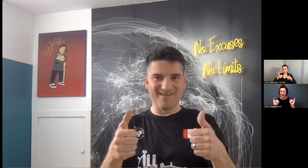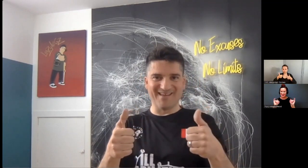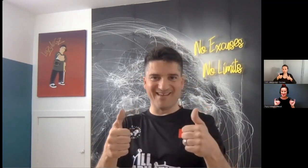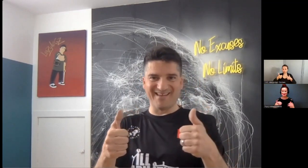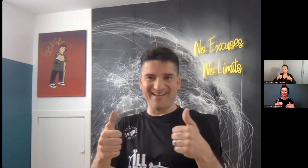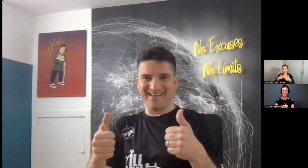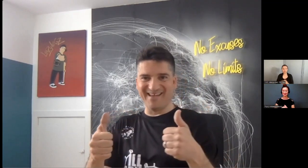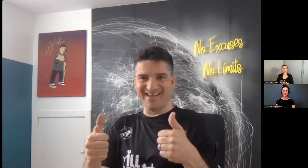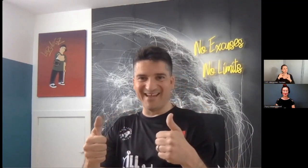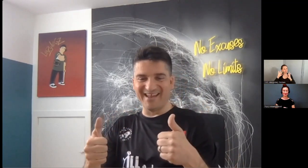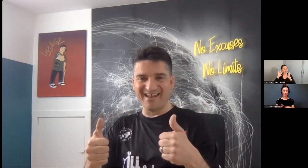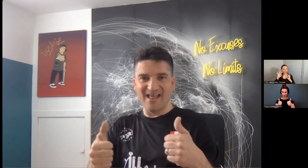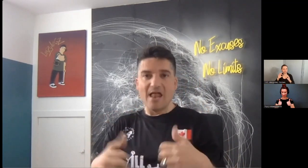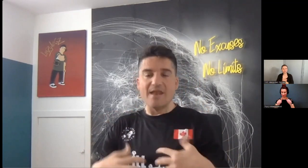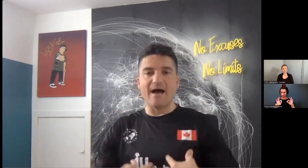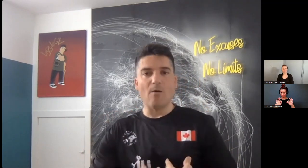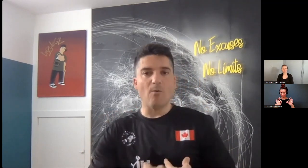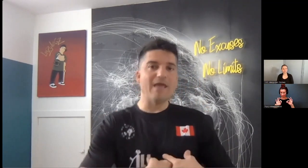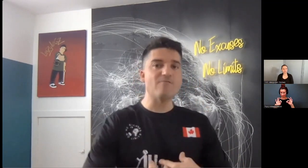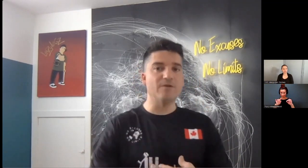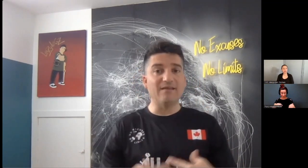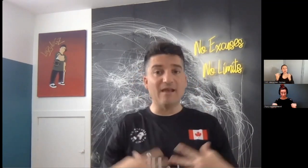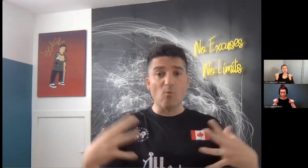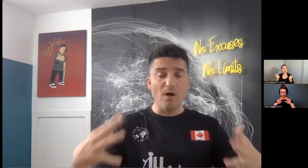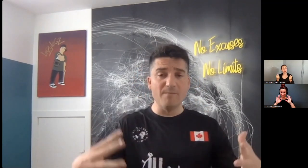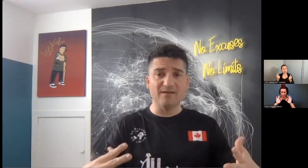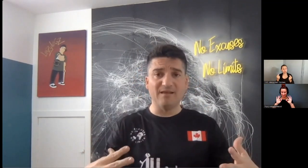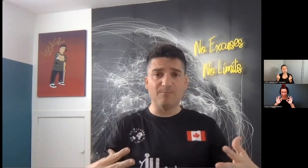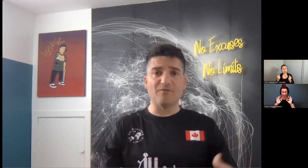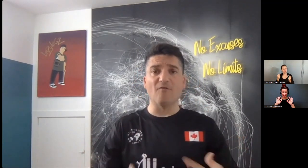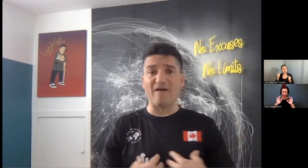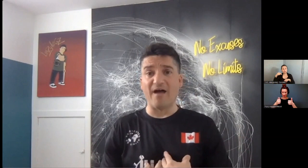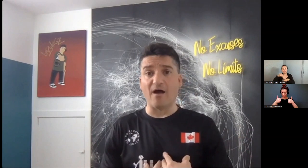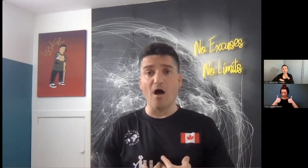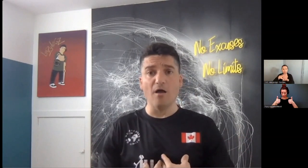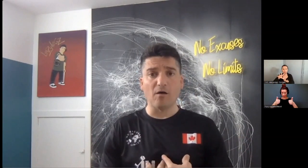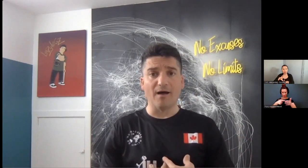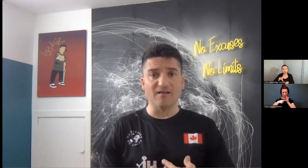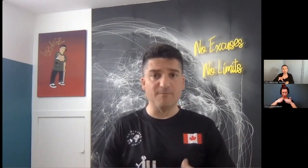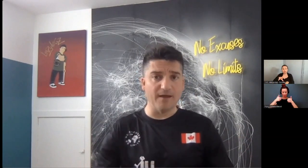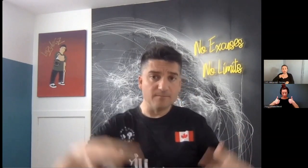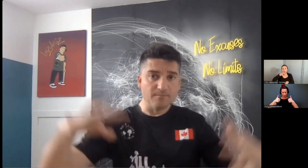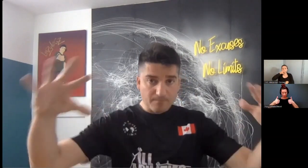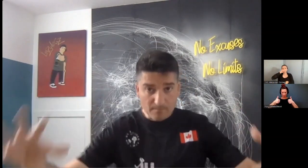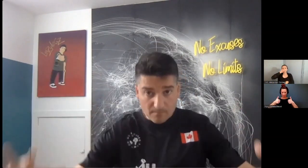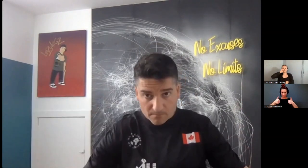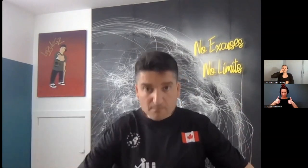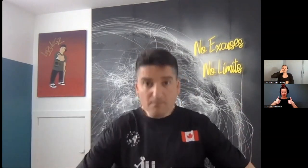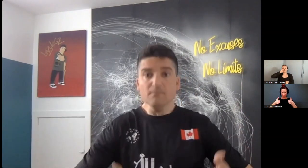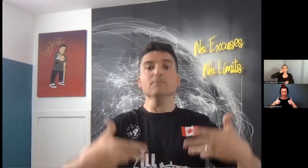up? Good. Now I want everyone to take one big deep breath. On va faire un grand respire.